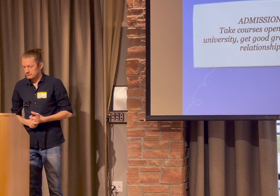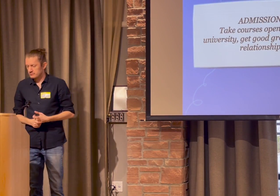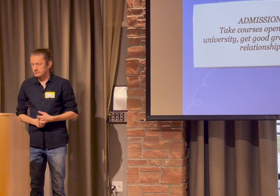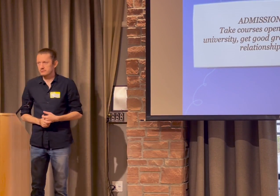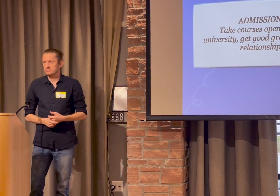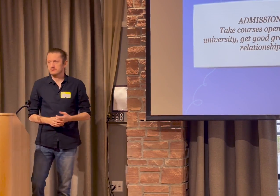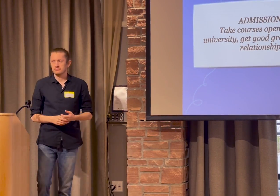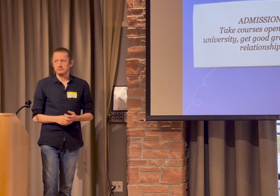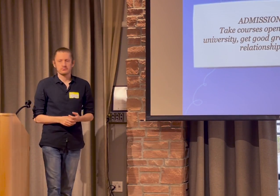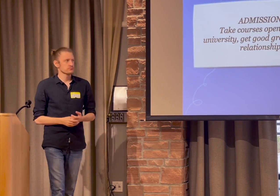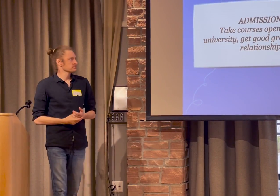out.